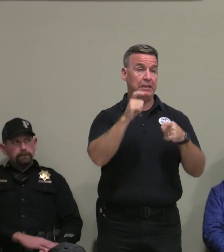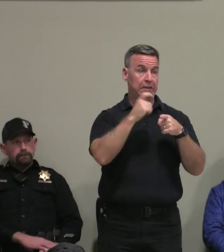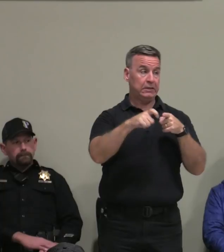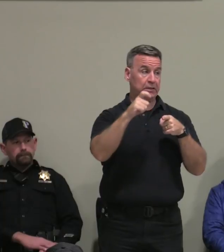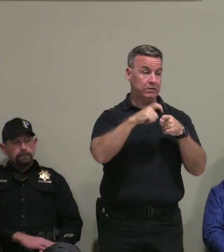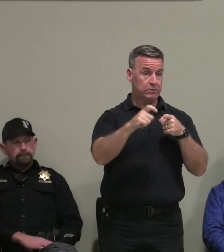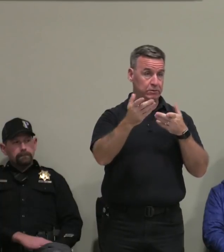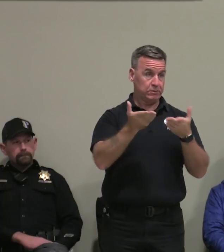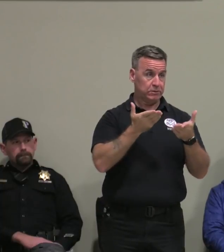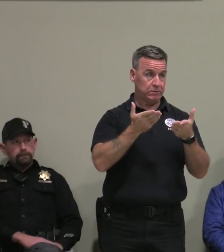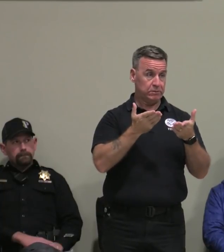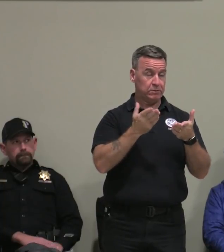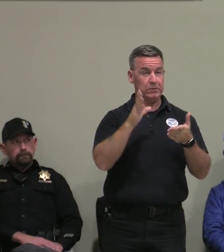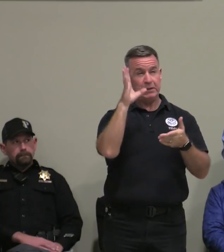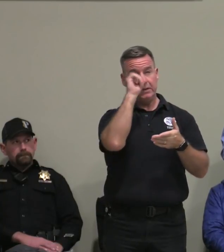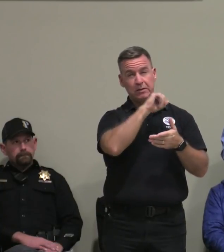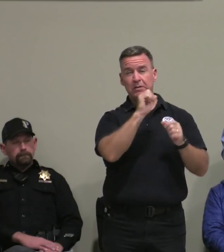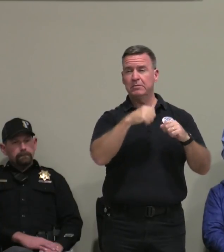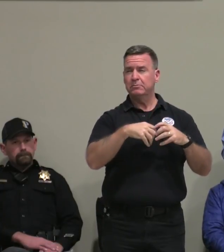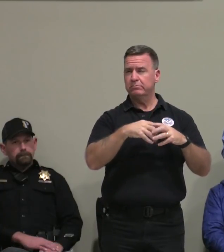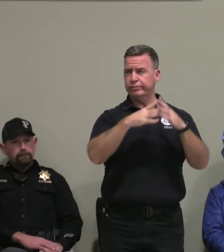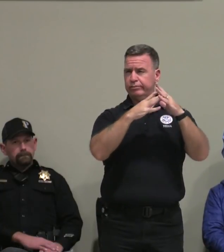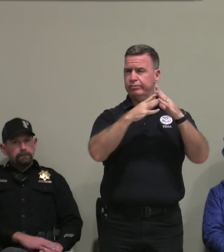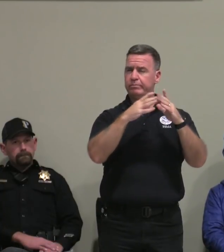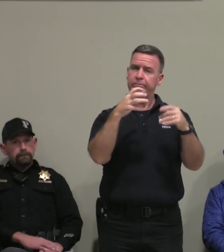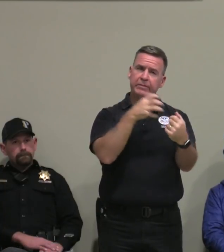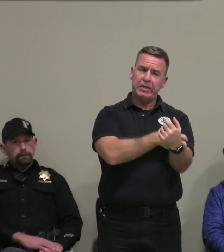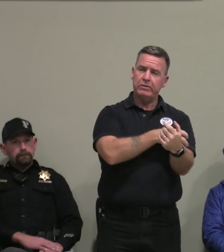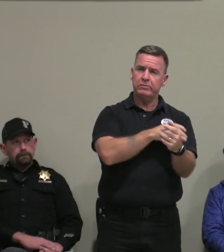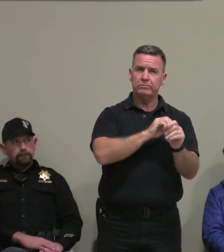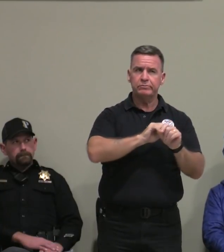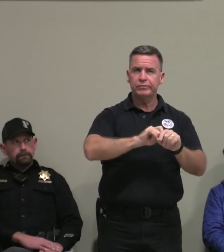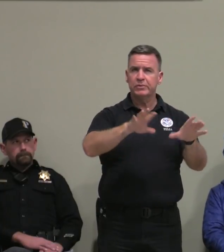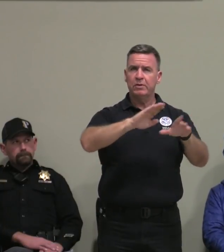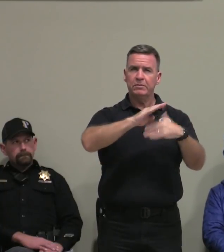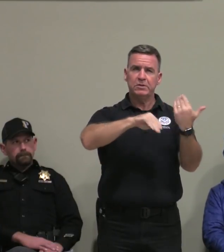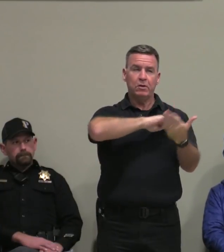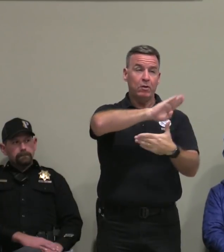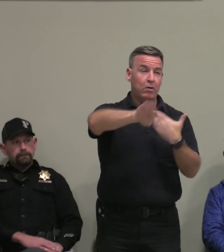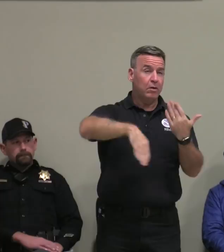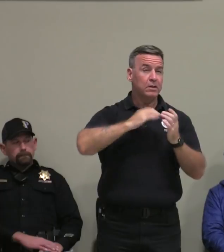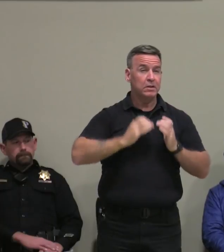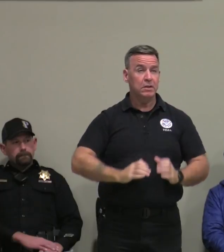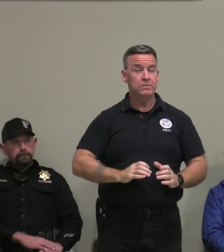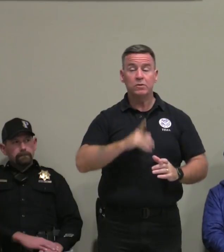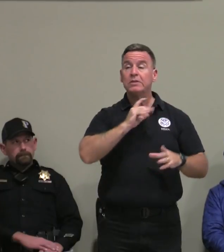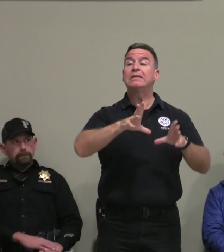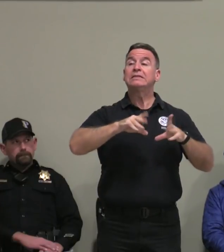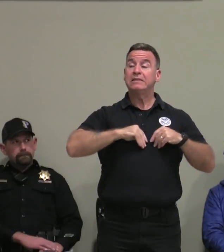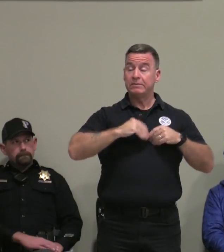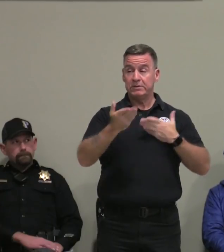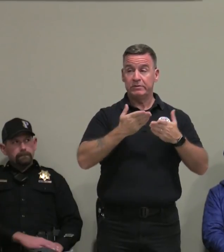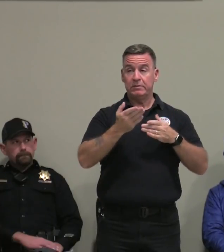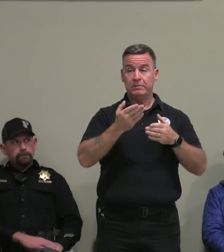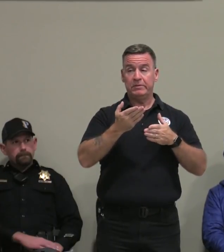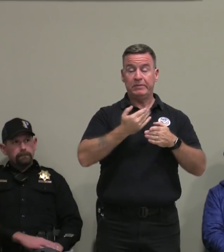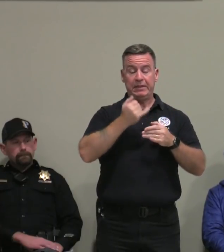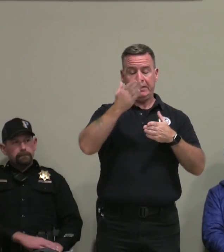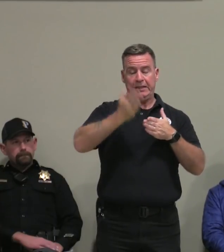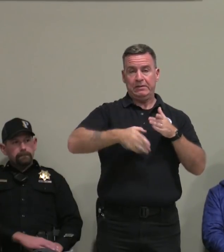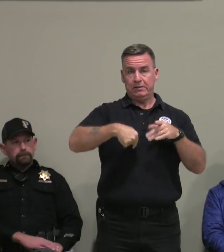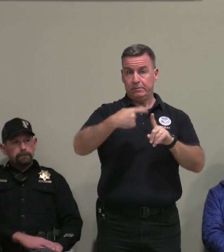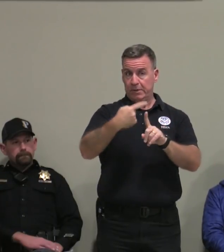service, our estimate is that we can restore power to nearly all customers who can take service by the end of the month.